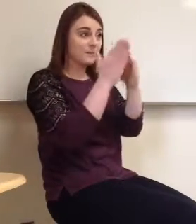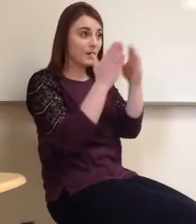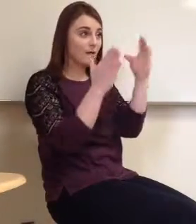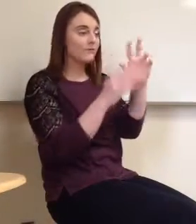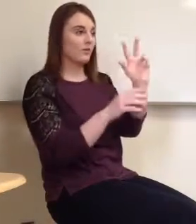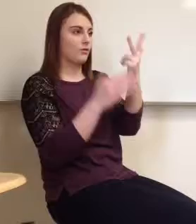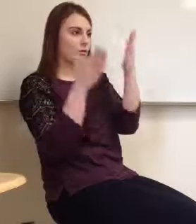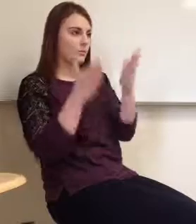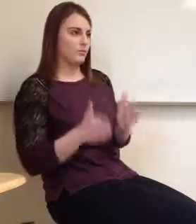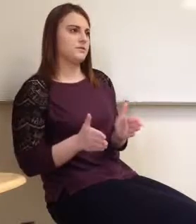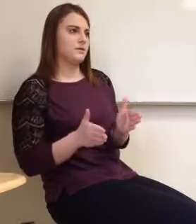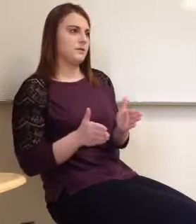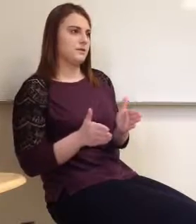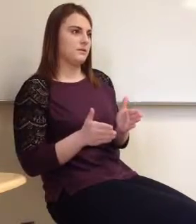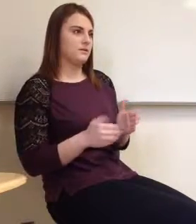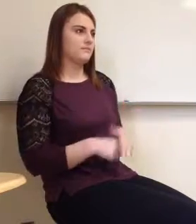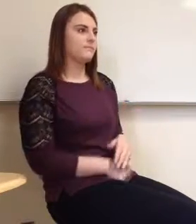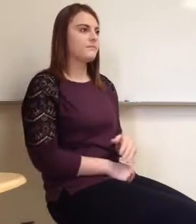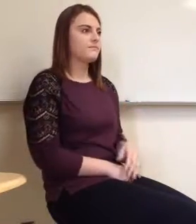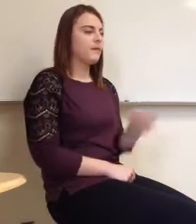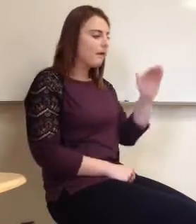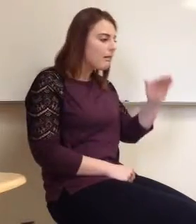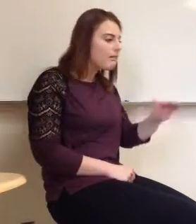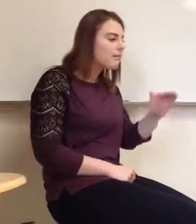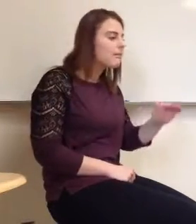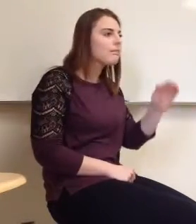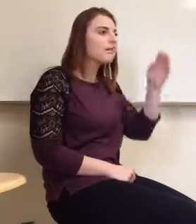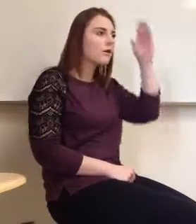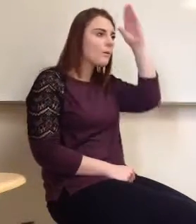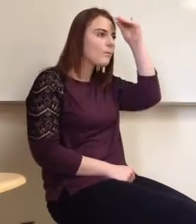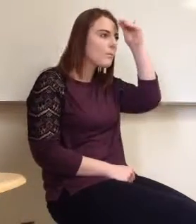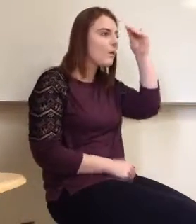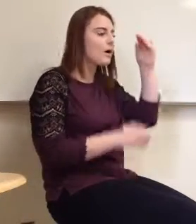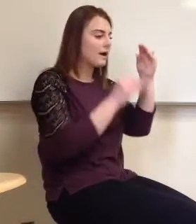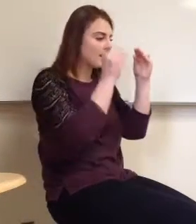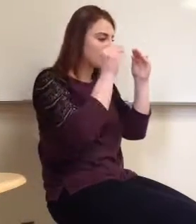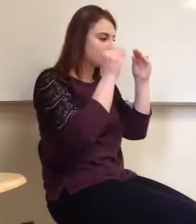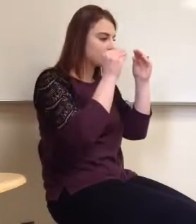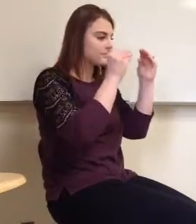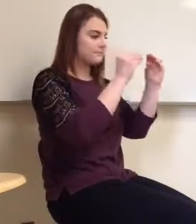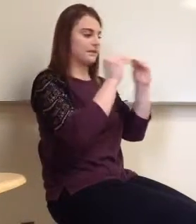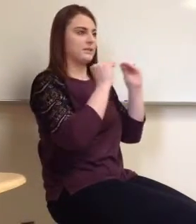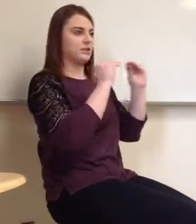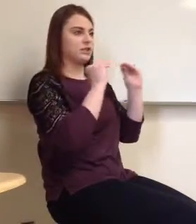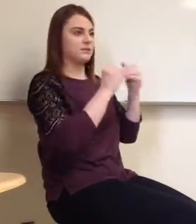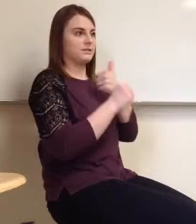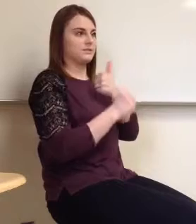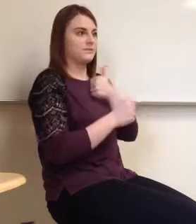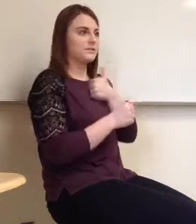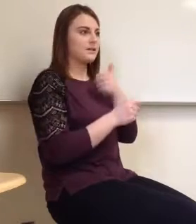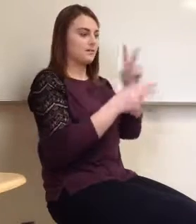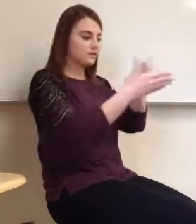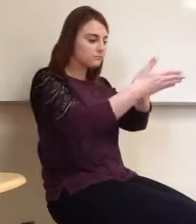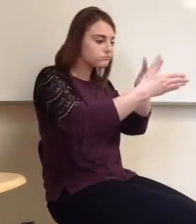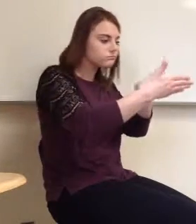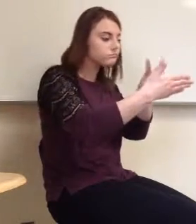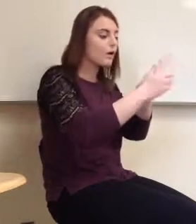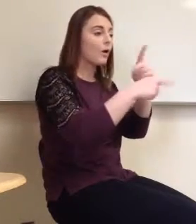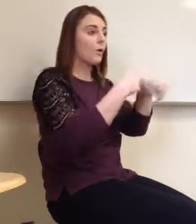and advances quickly. He reads and grapes wrath. In kindergarten, when other children are struggling through Dick and